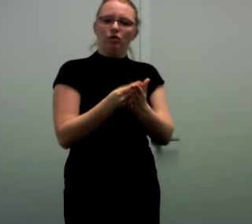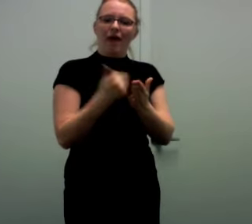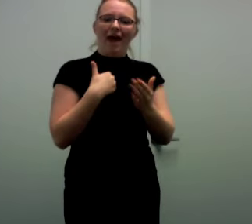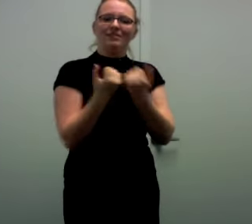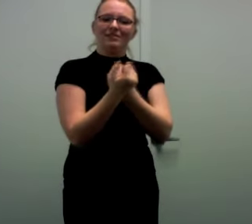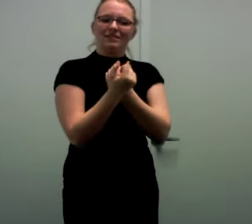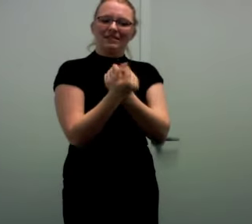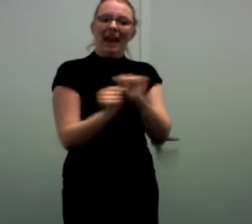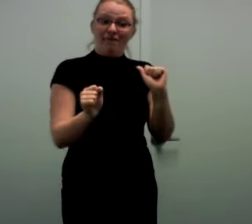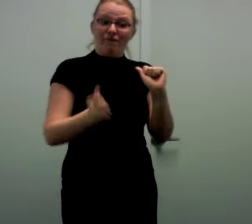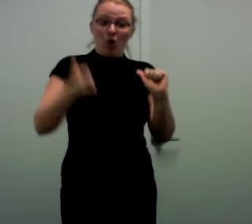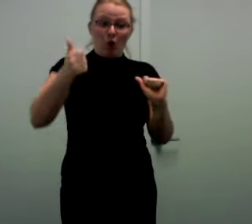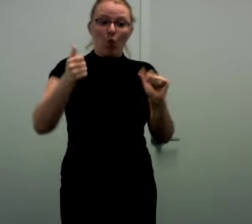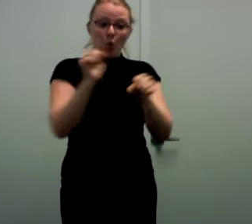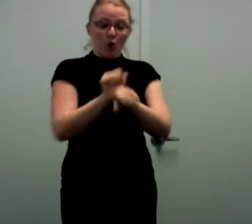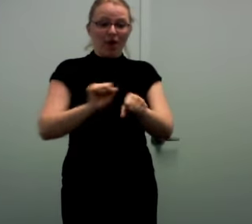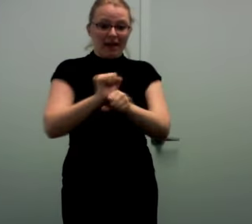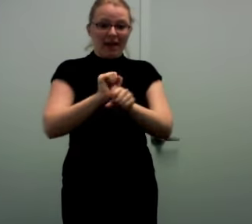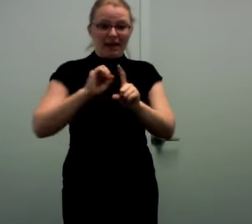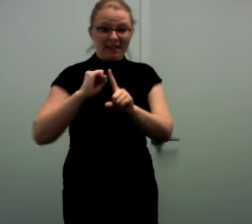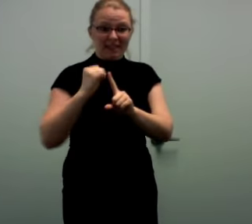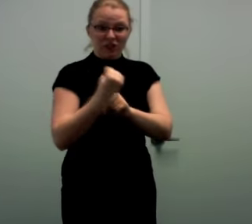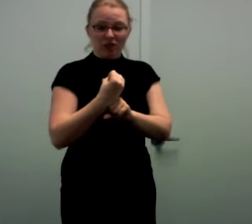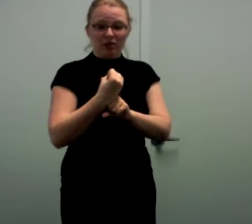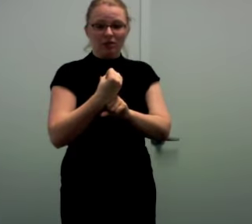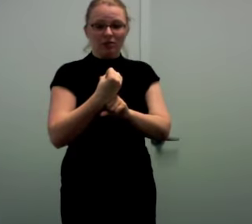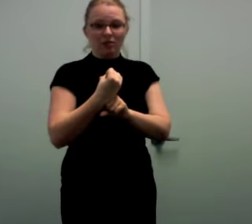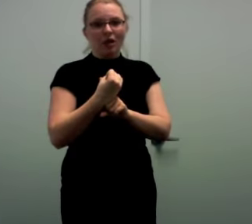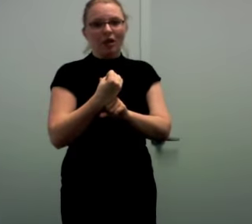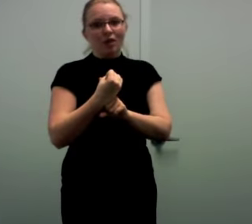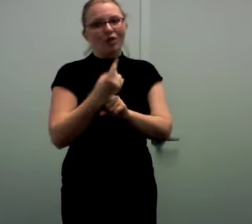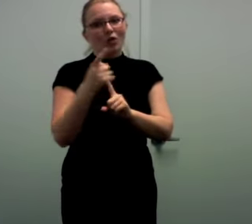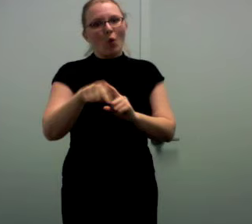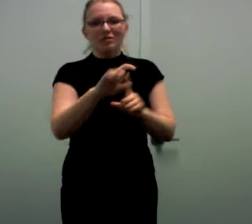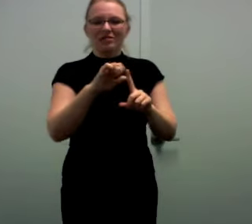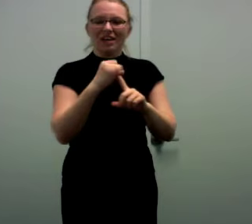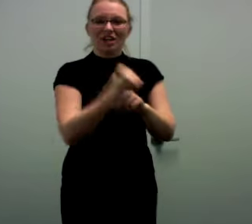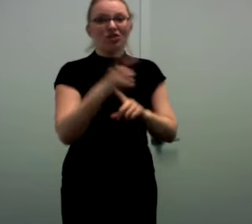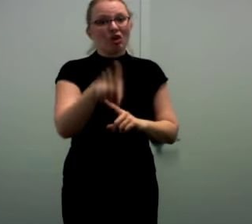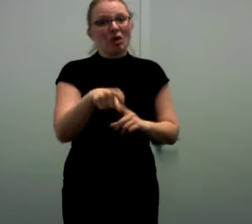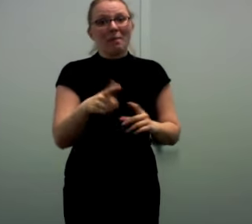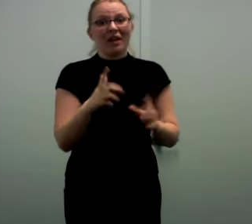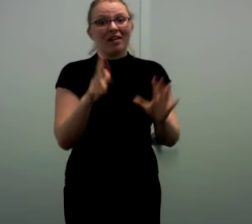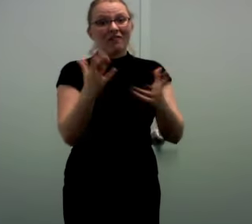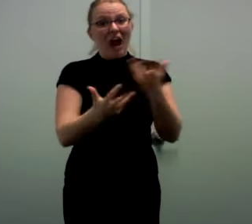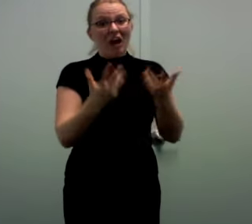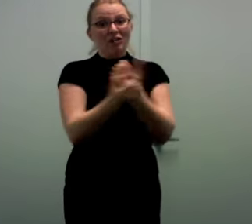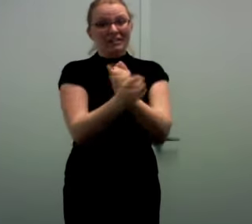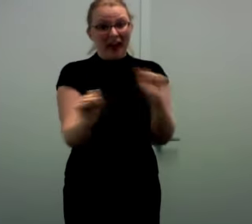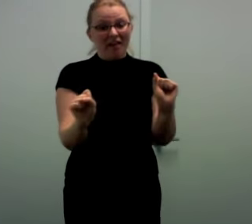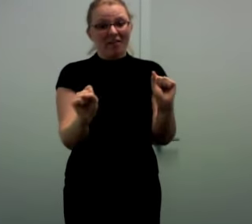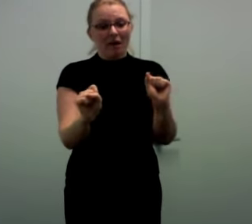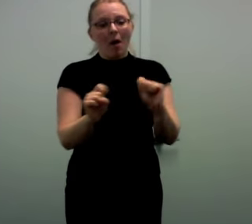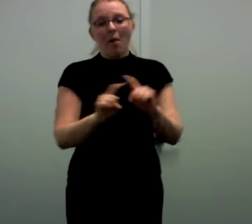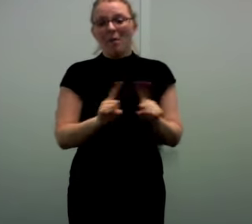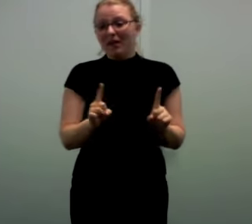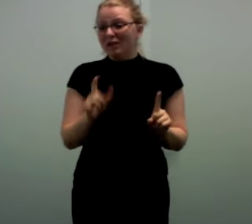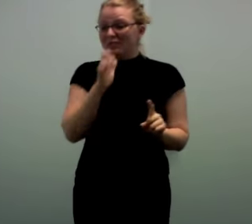were, of course, or should have been, fire safe. It wasn't uncommon for the average person to work 56